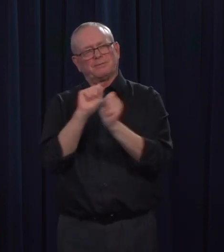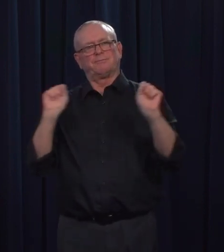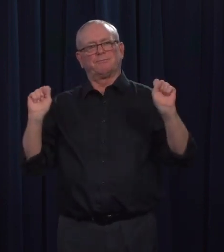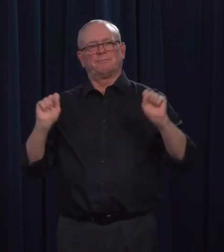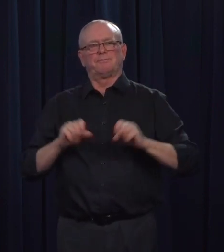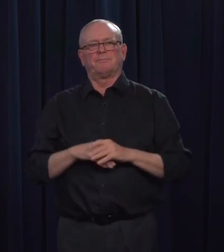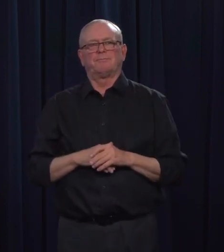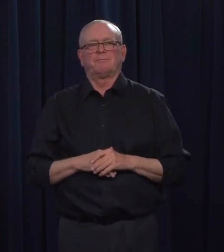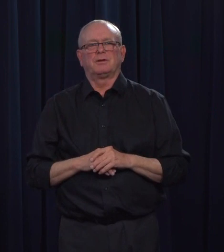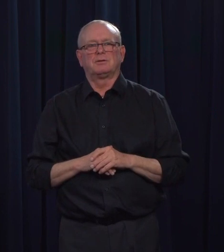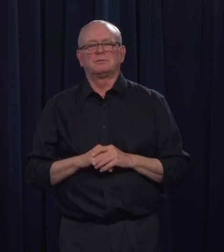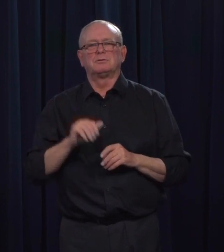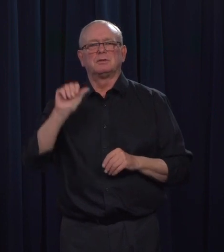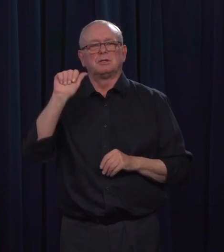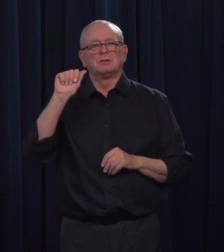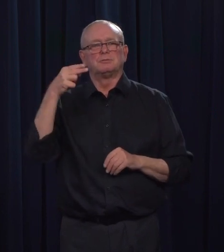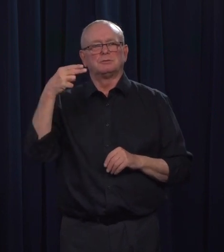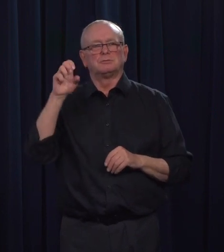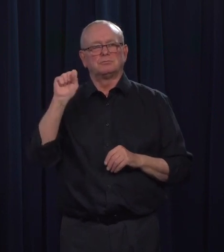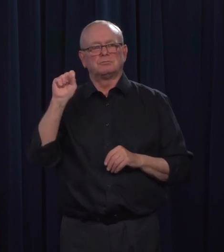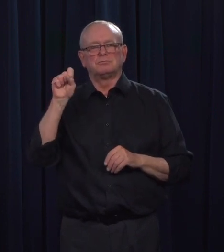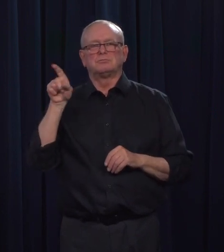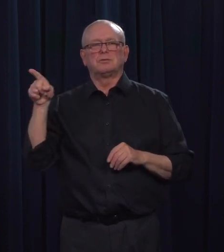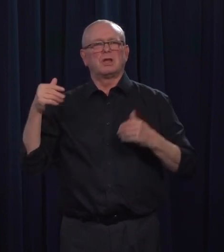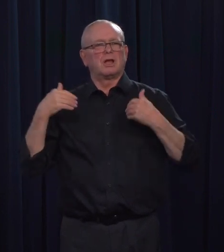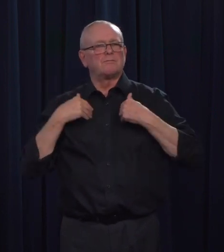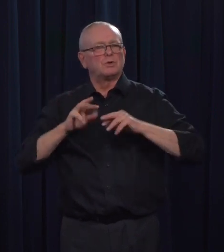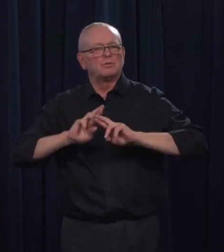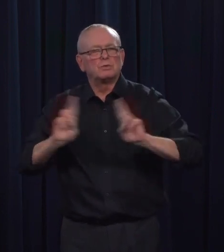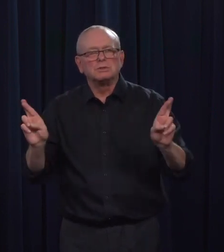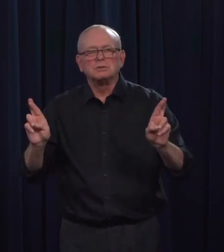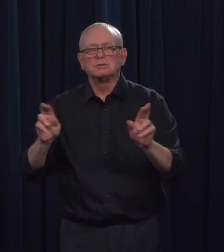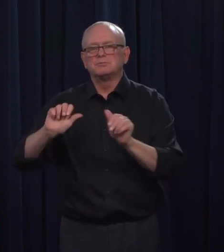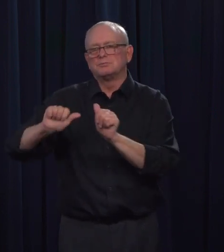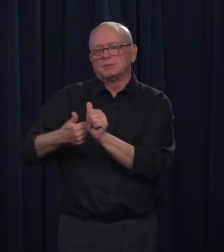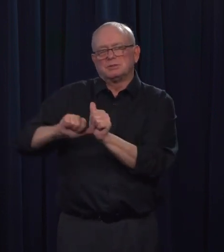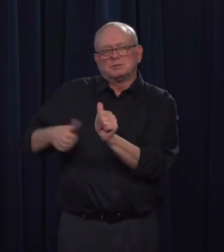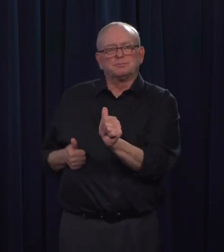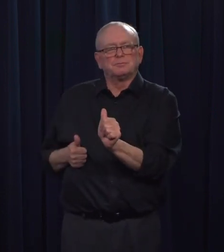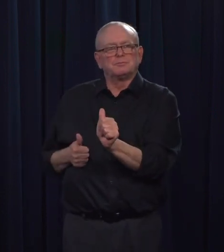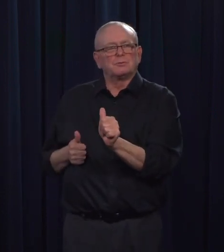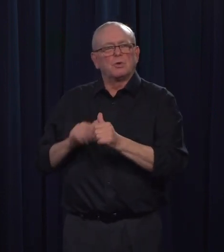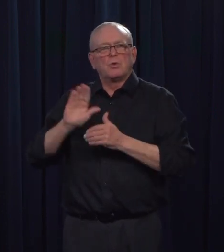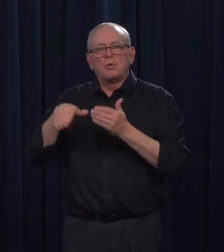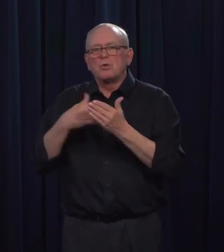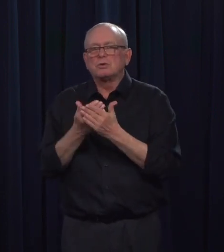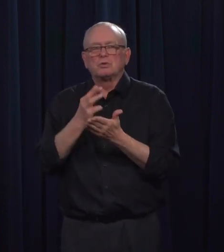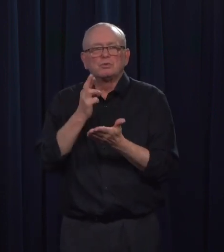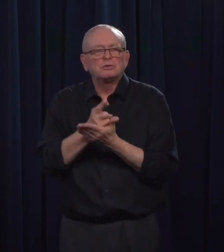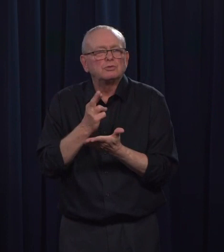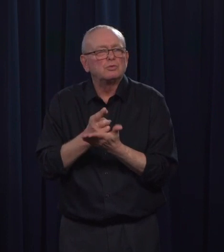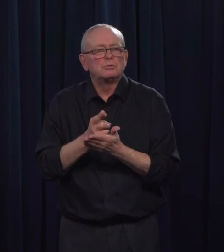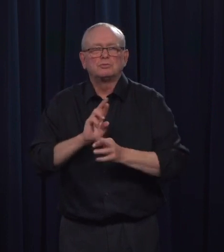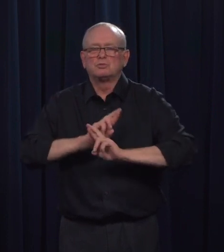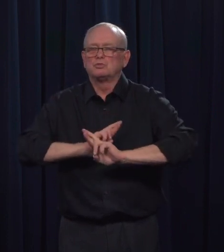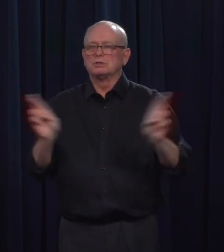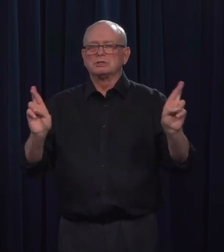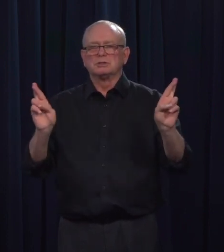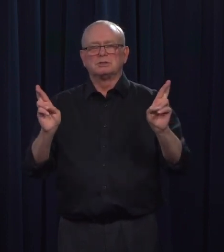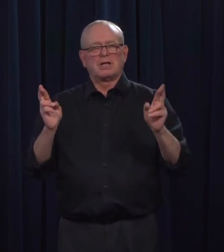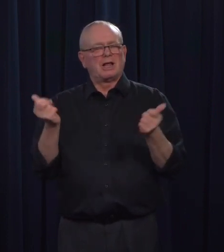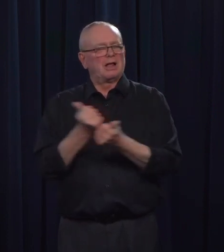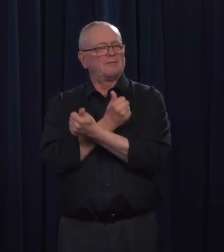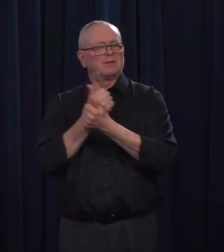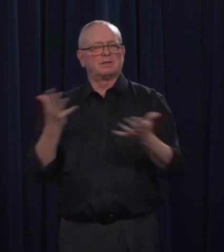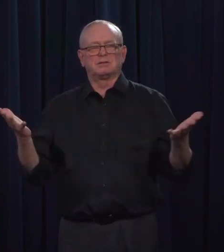to respond as the situation evolves. From HealthLink to assessment centres, from hospitals to home care, and